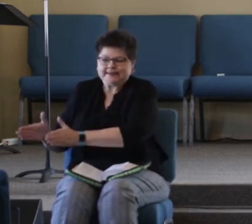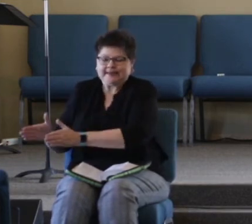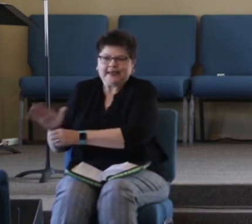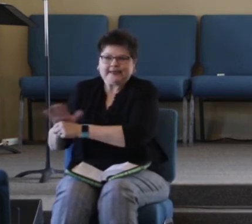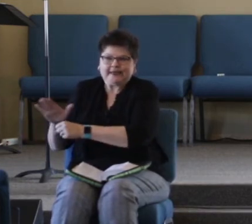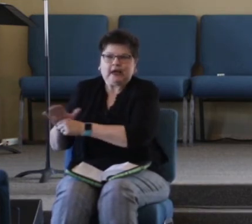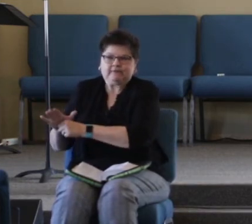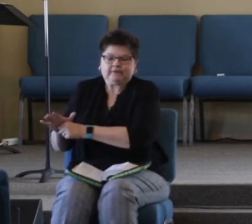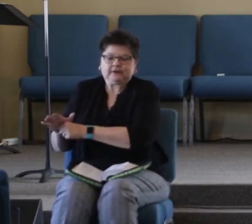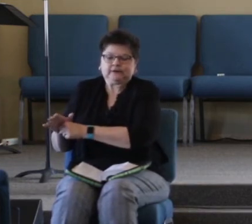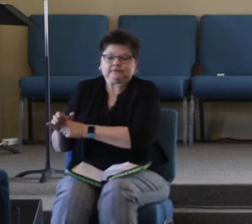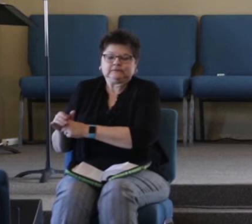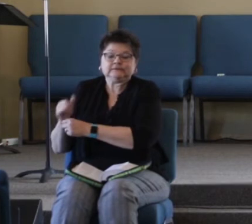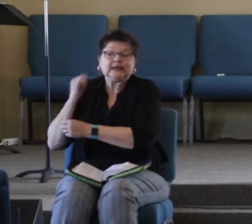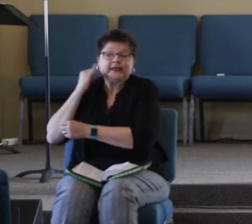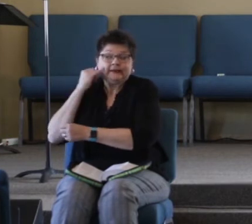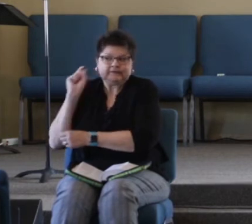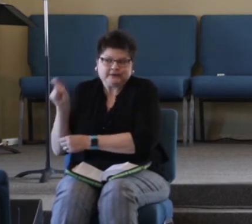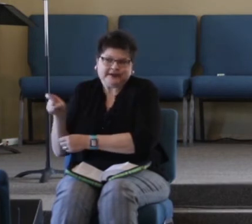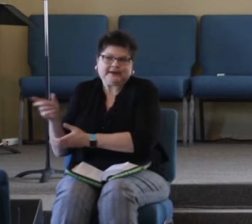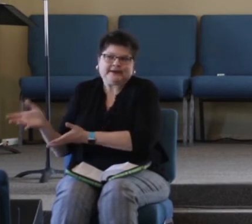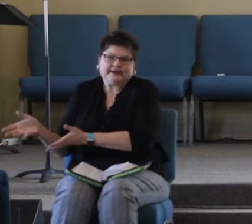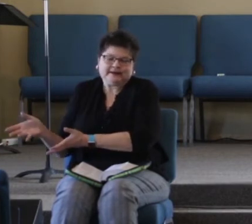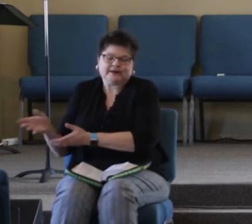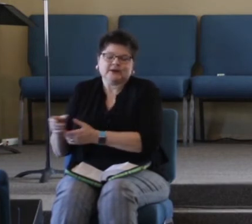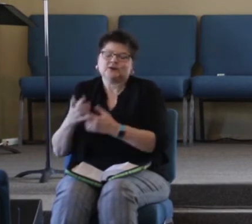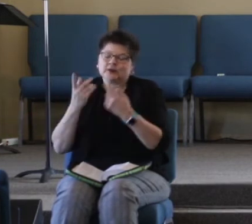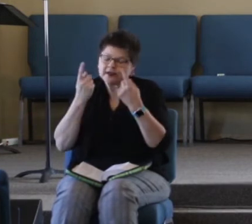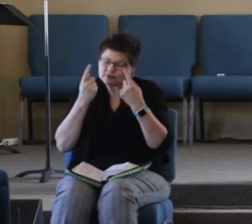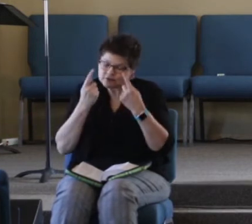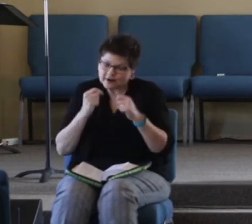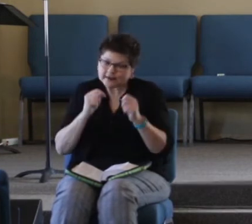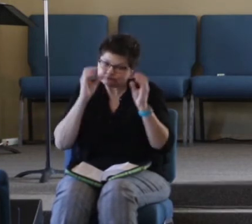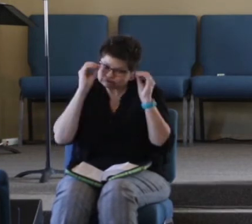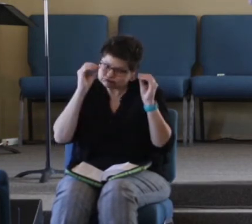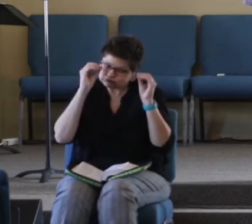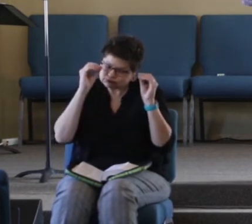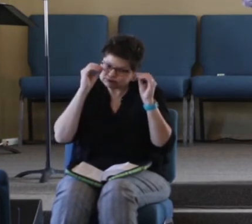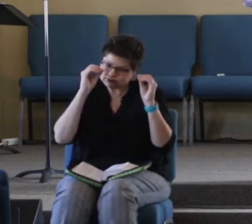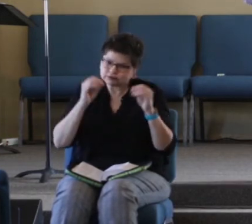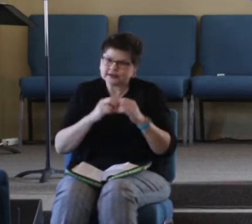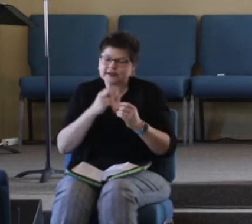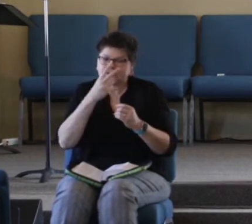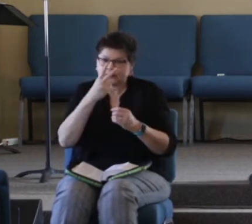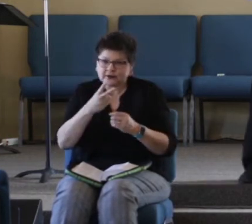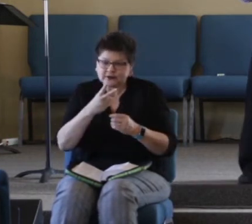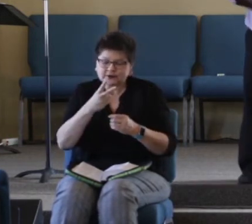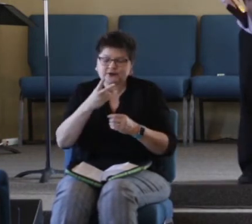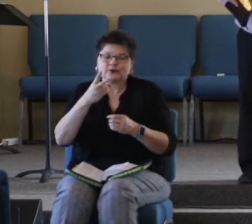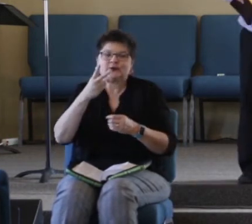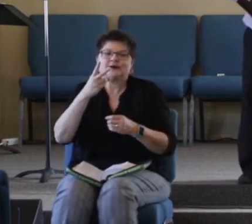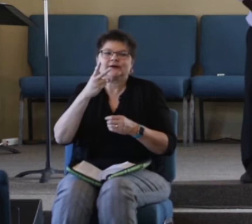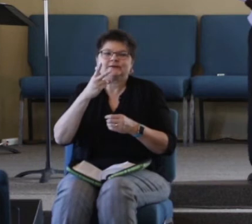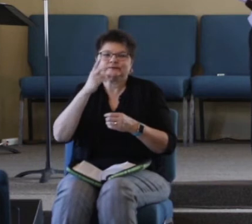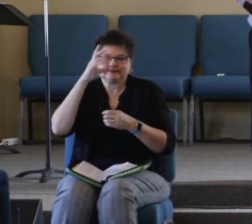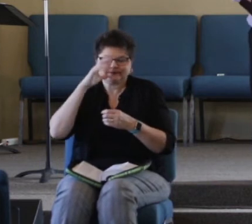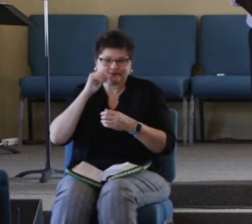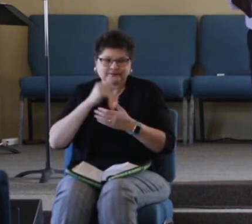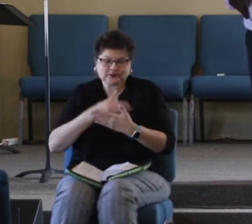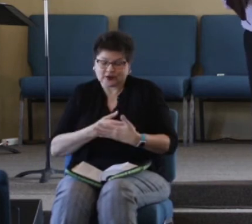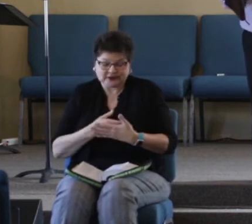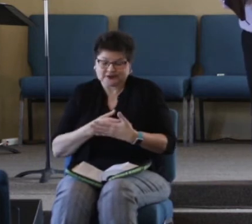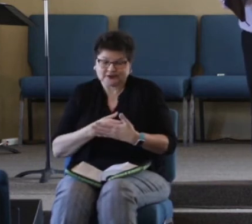case. And so they tried to instill that in their two daughters. One of them it took really well, the other one it